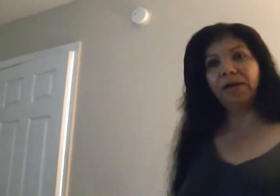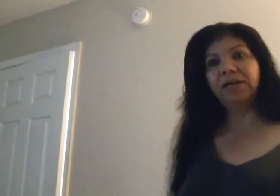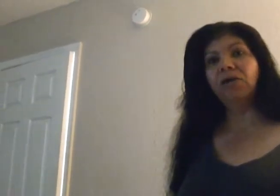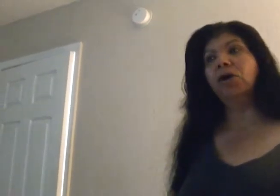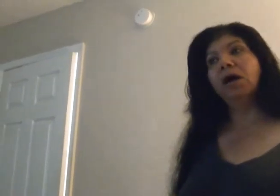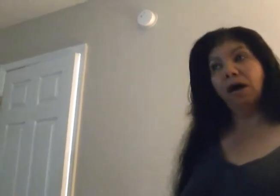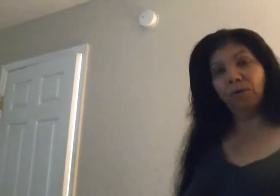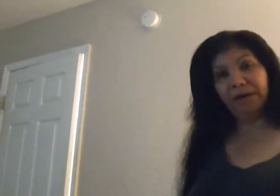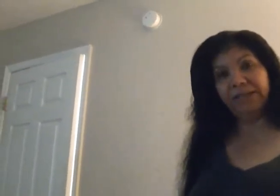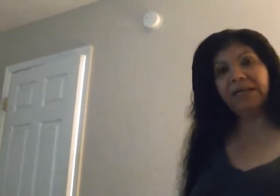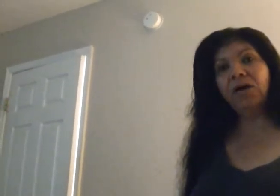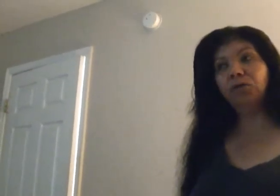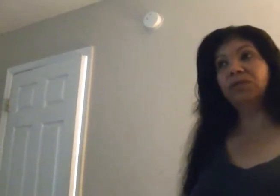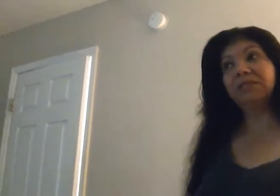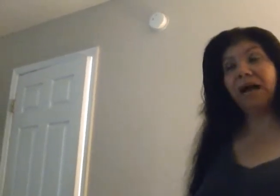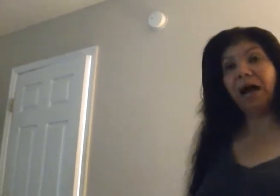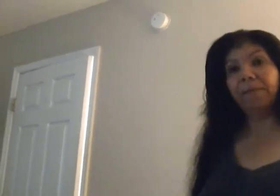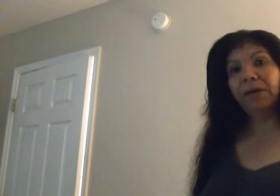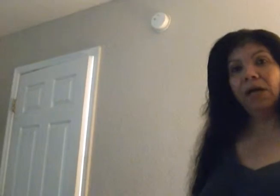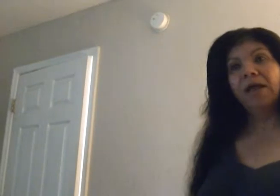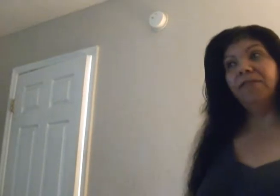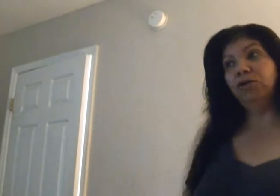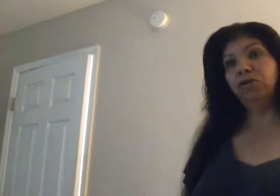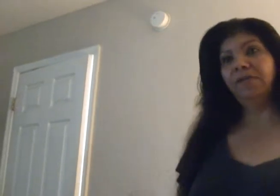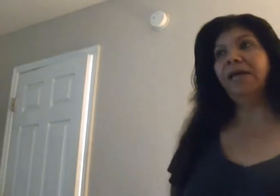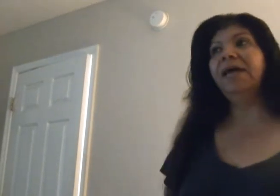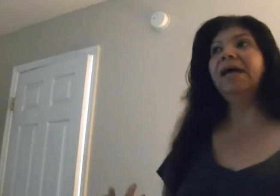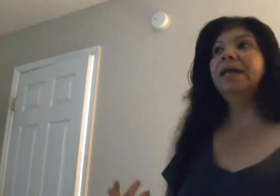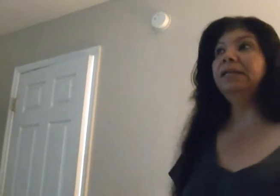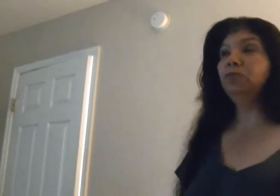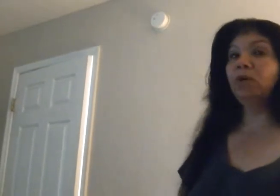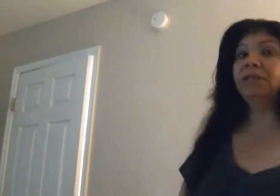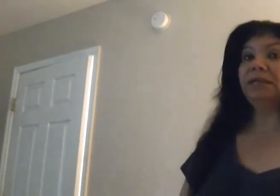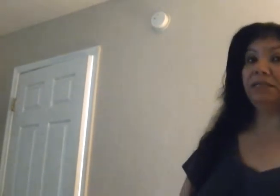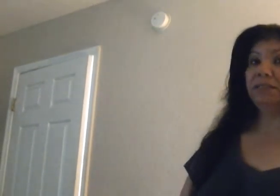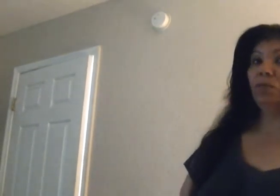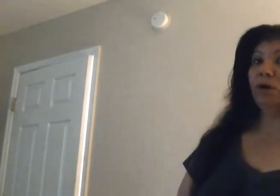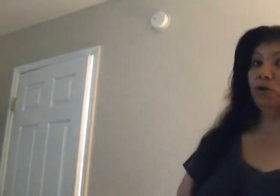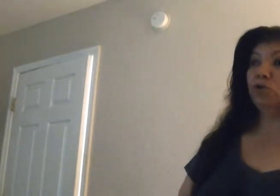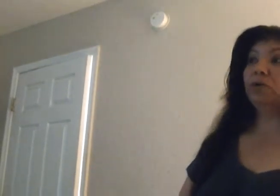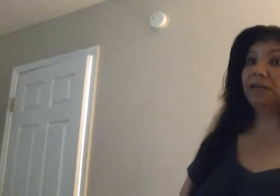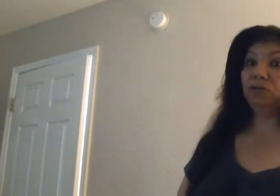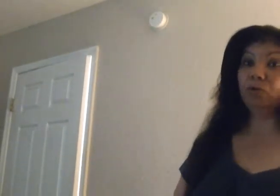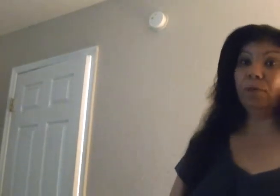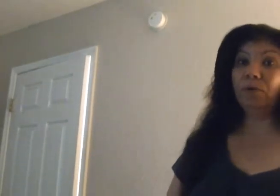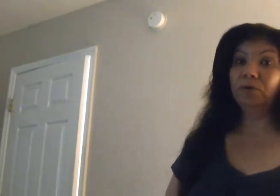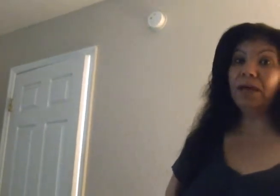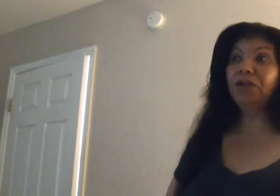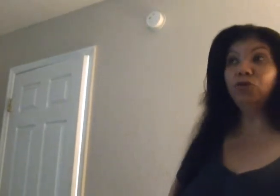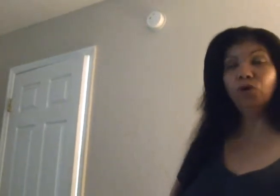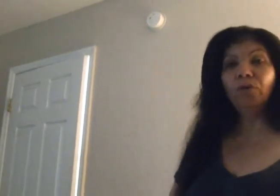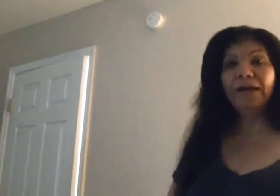here. What I tell you, stop. Mm-hmm. And then it really gets where you get in trouble. And you know that